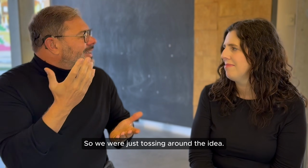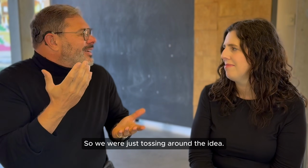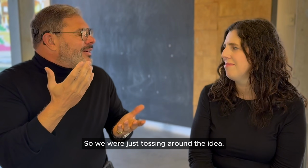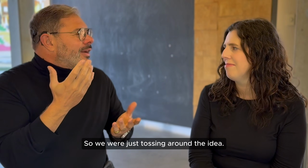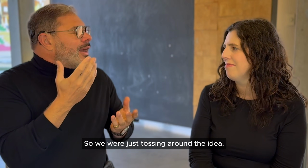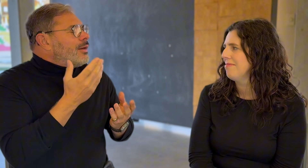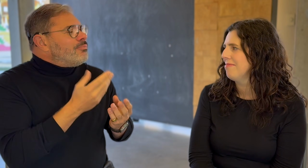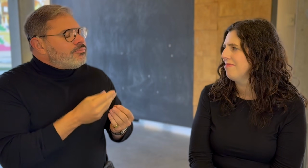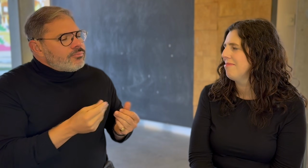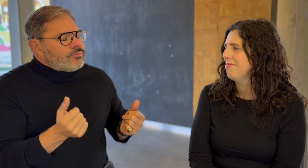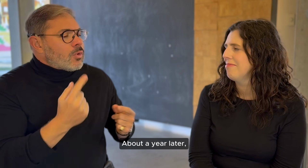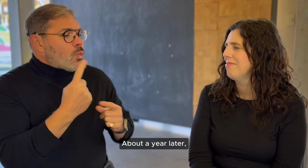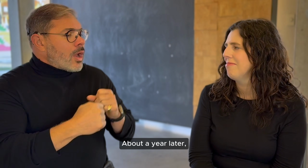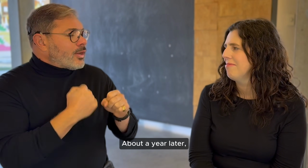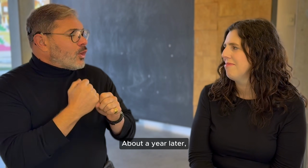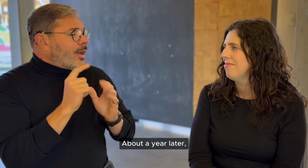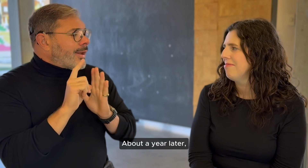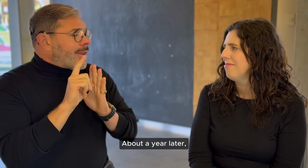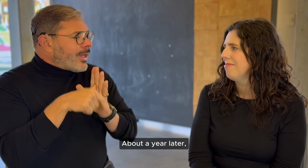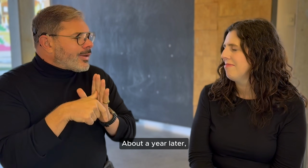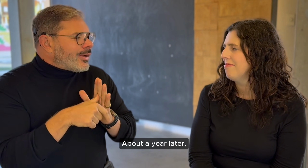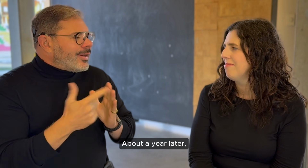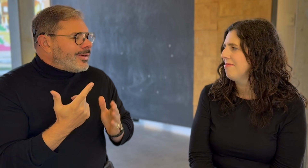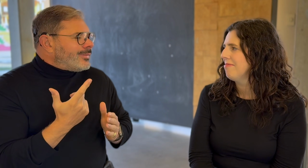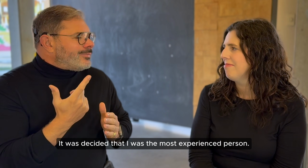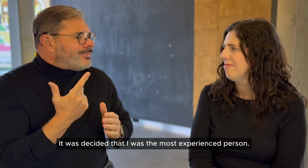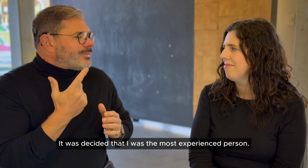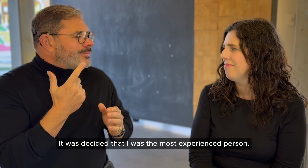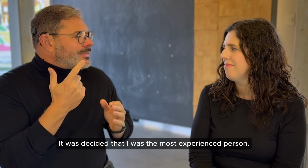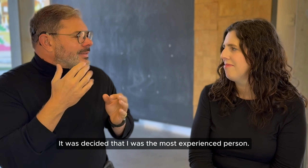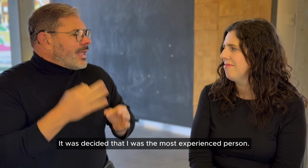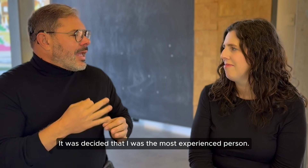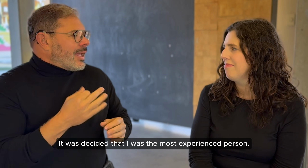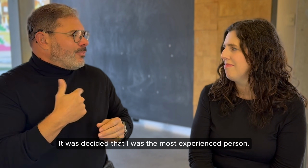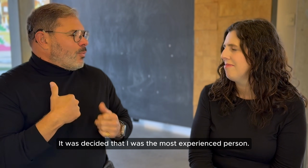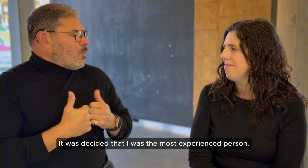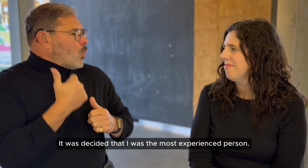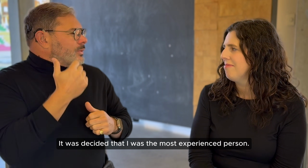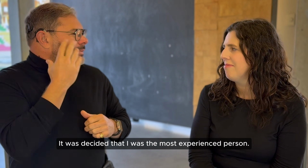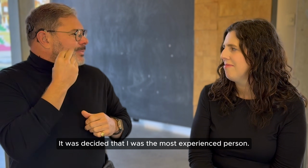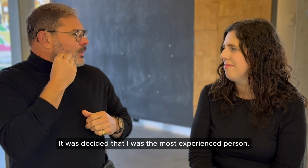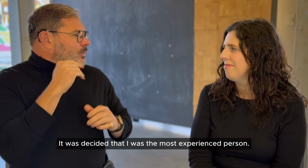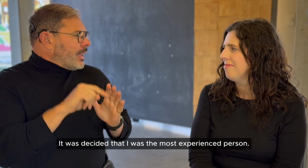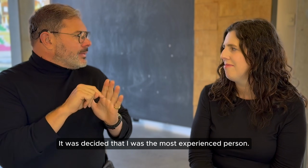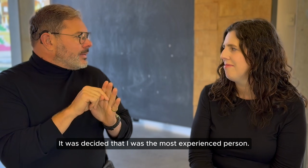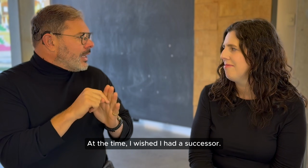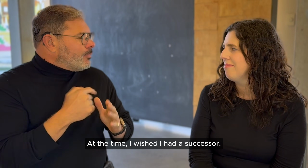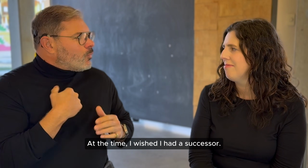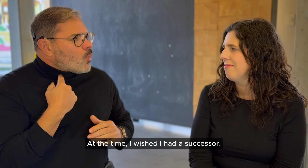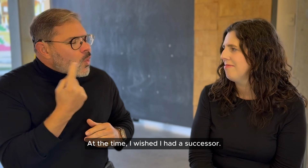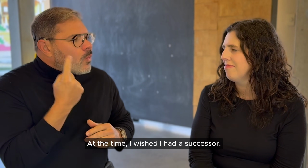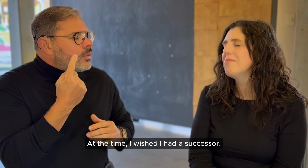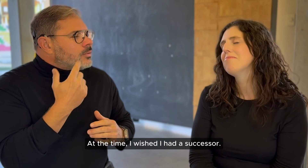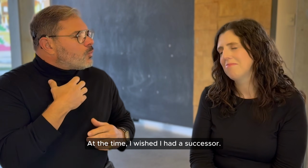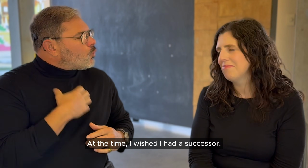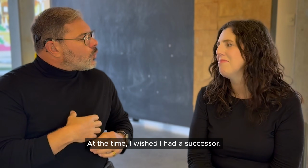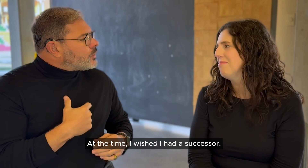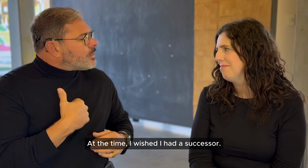idea. After about a year later, it was decided that I was the most experienced person at the time, but I wished I'd